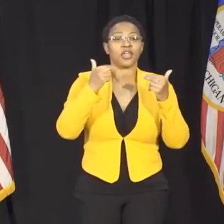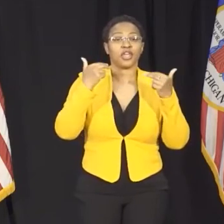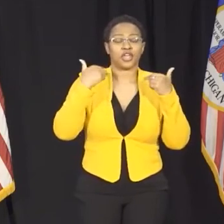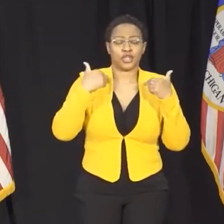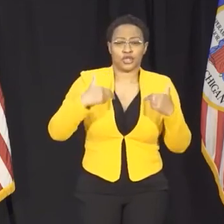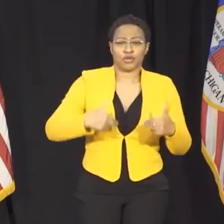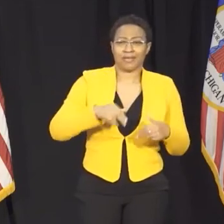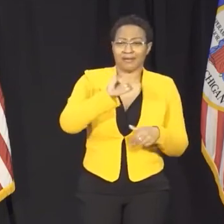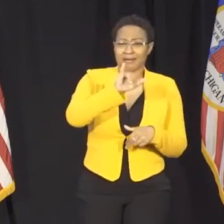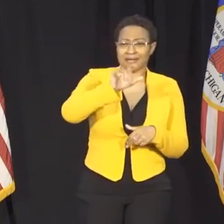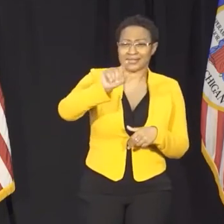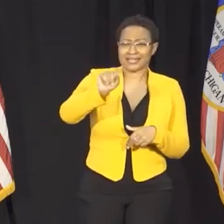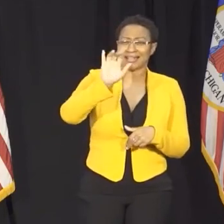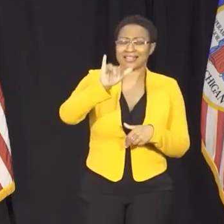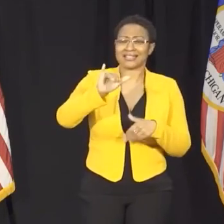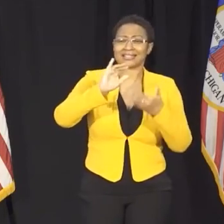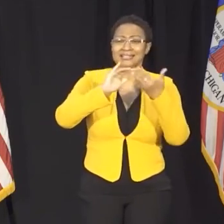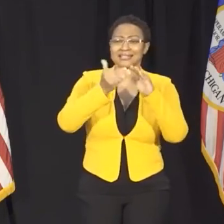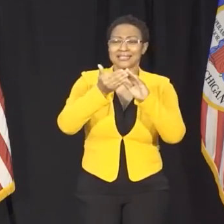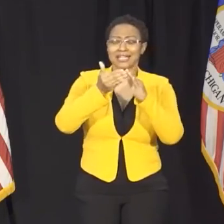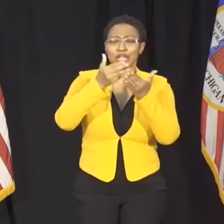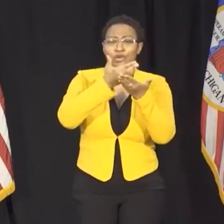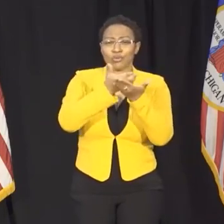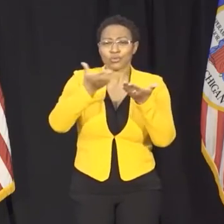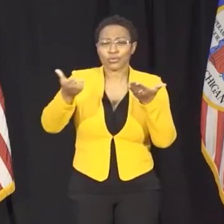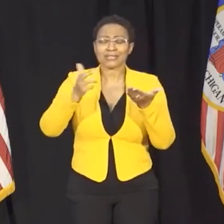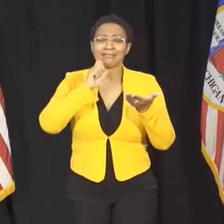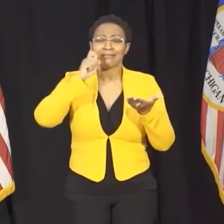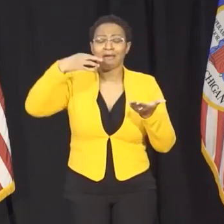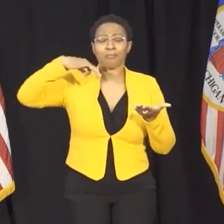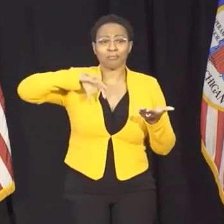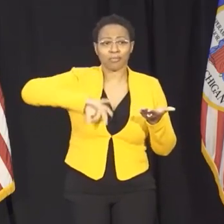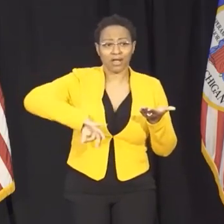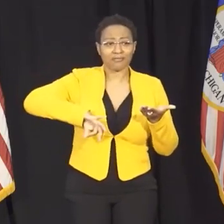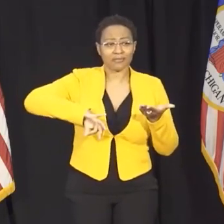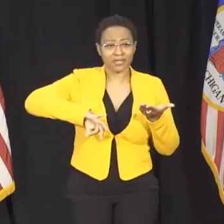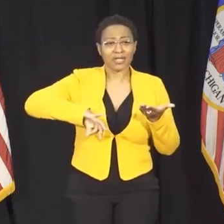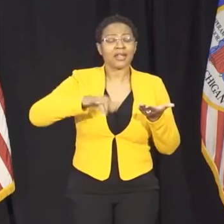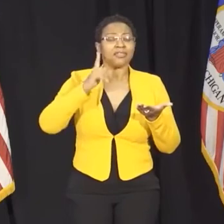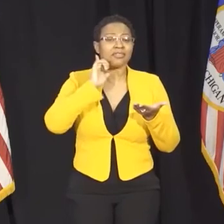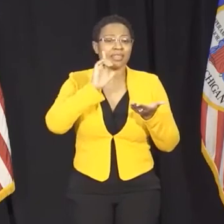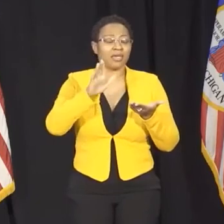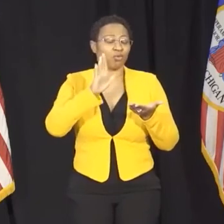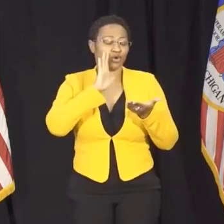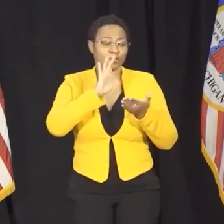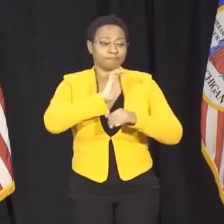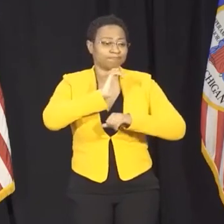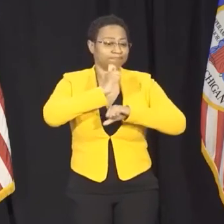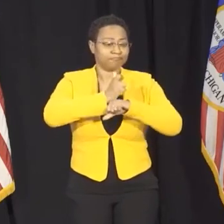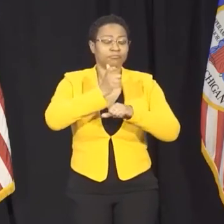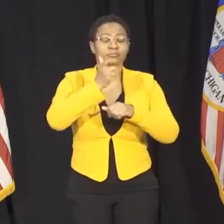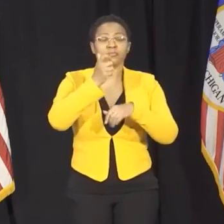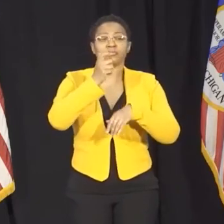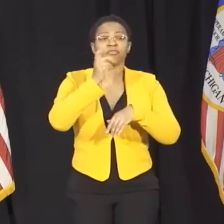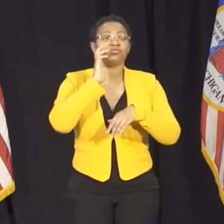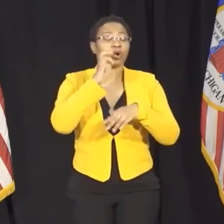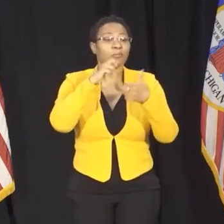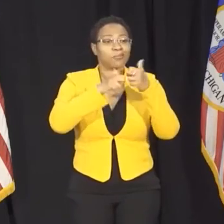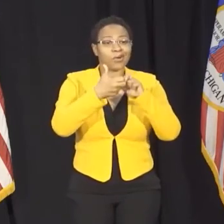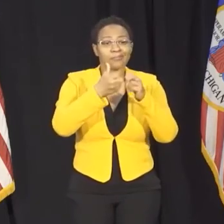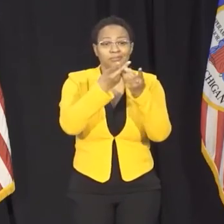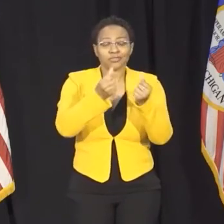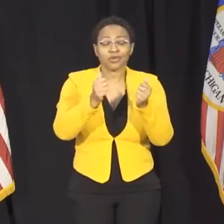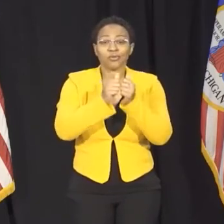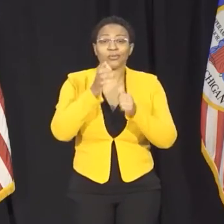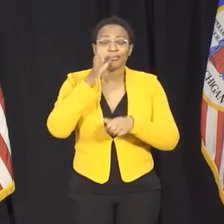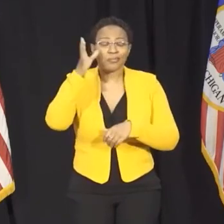is a city resource nonprofit to build the capacity of parents, problem solve with parents as we